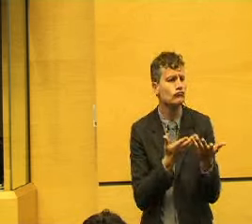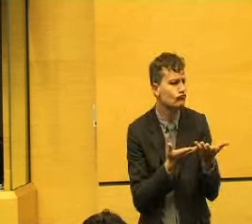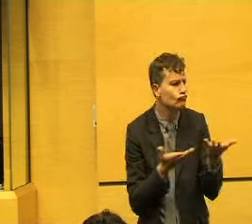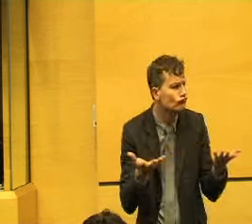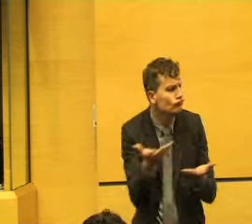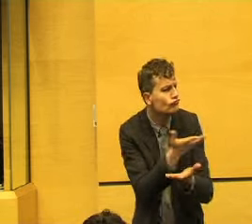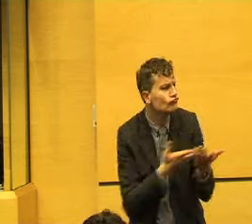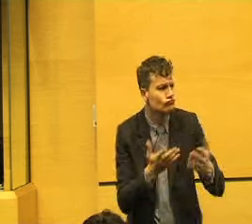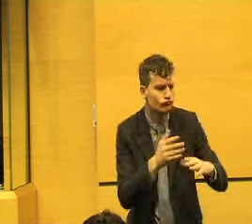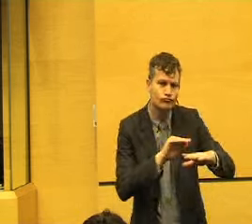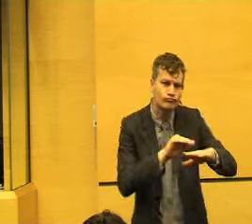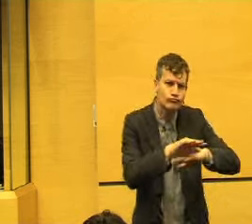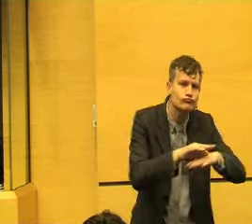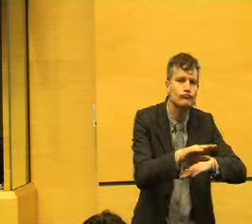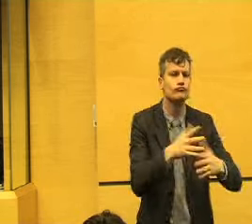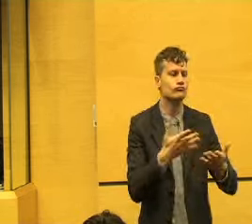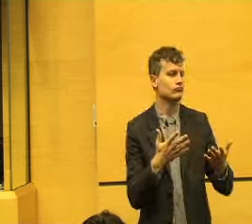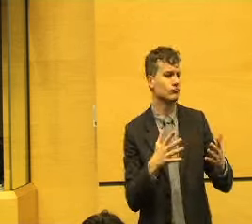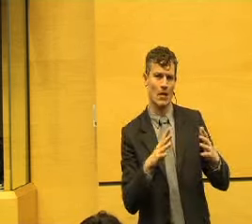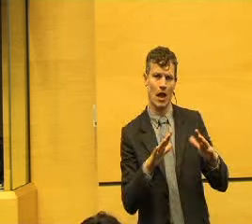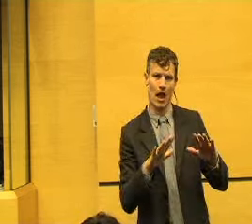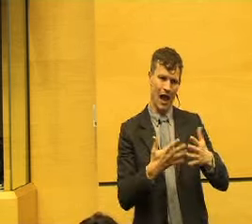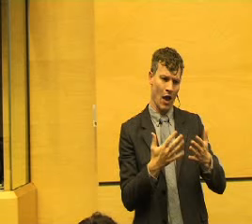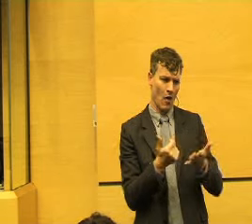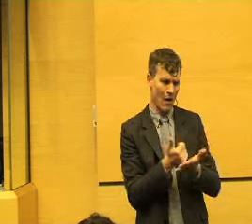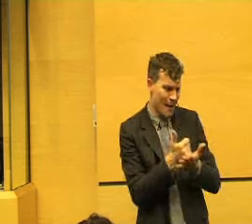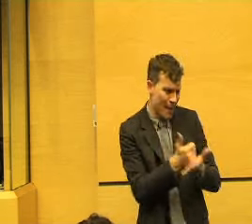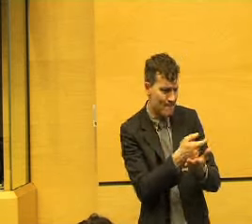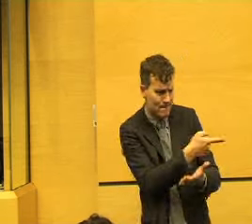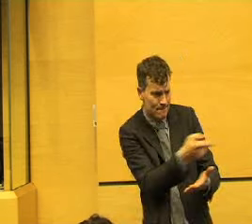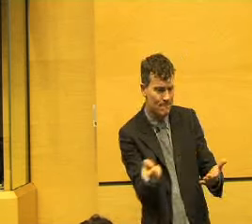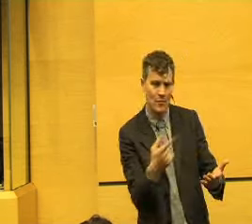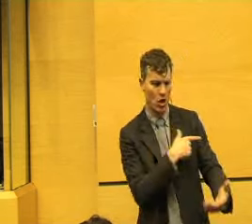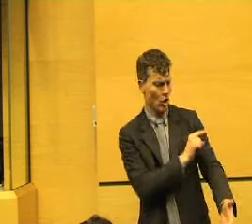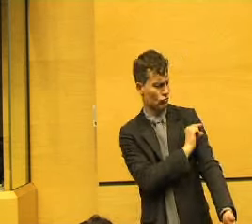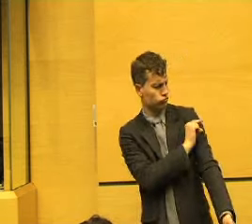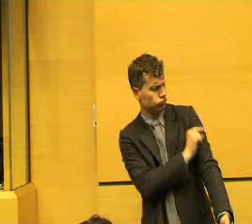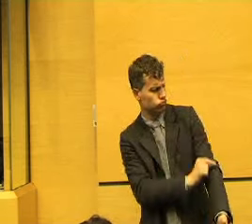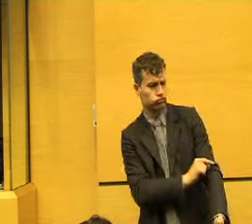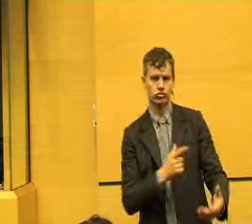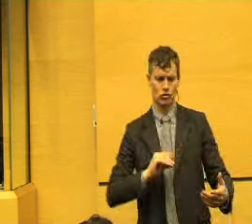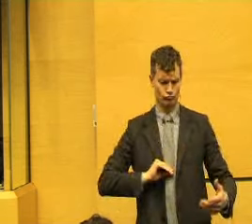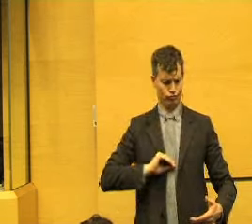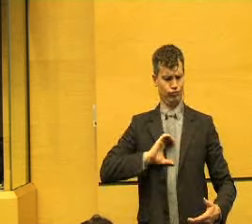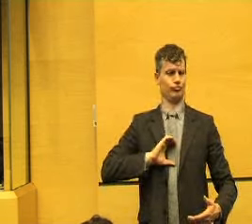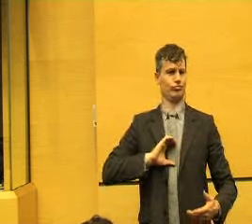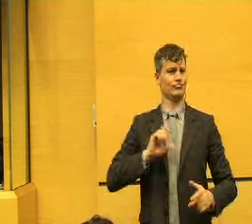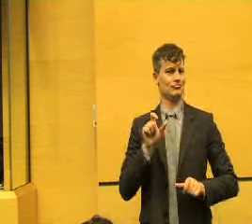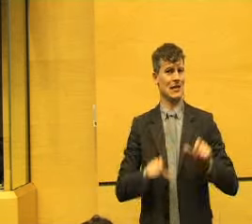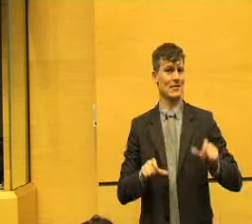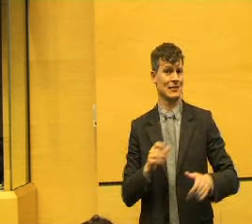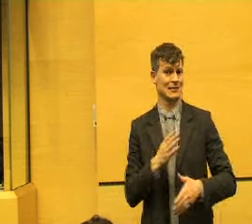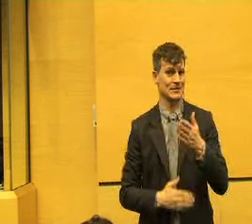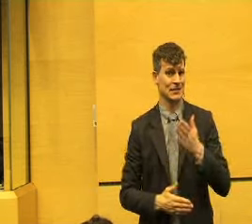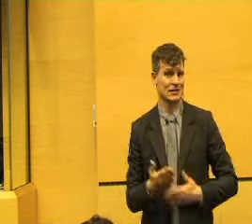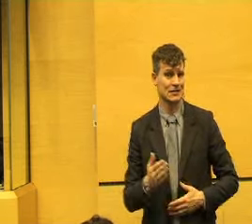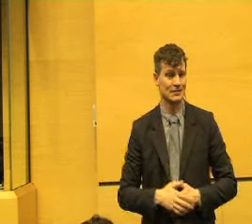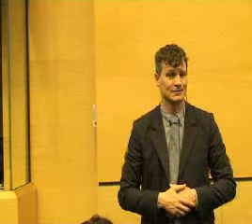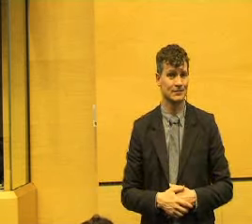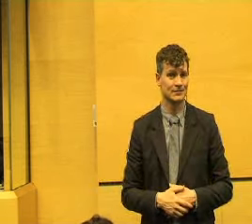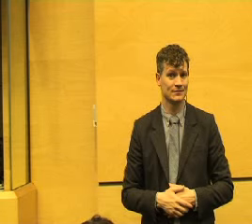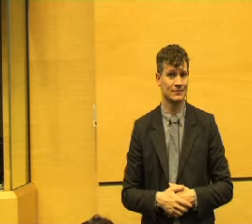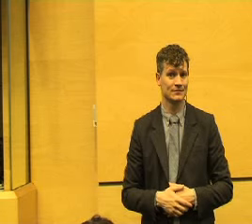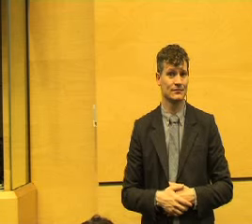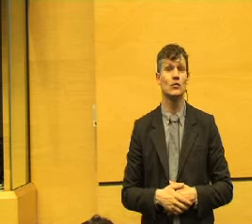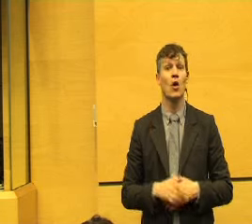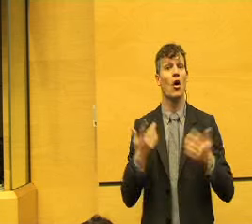disability, especially during the transitional period, which they start living by